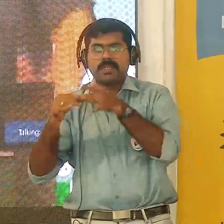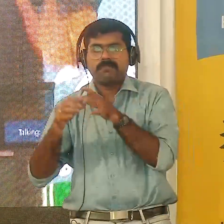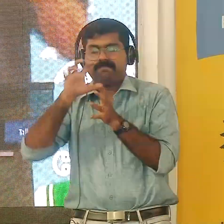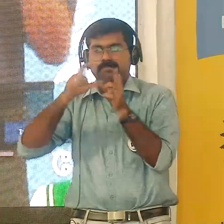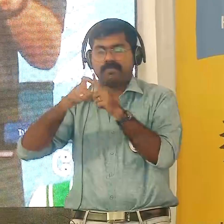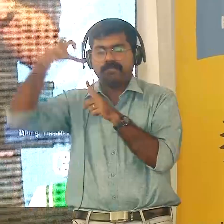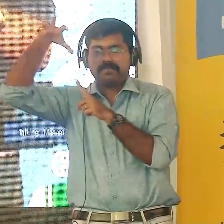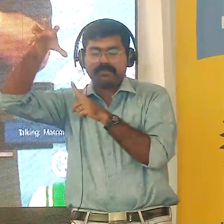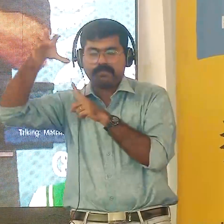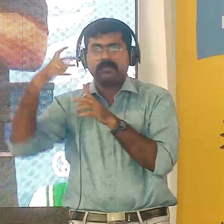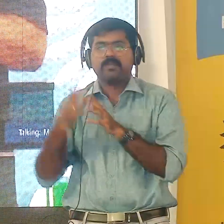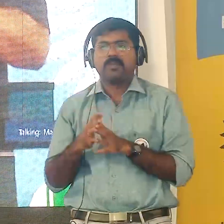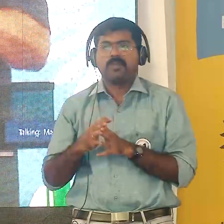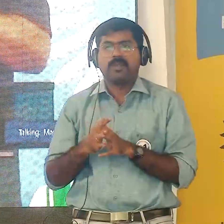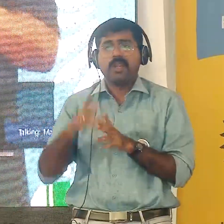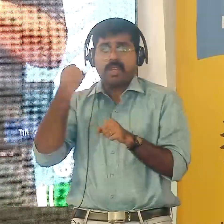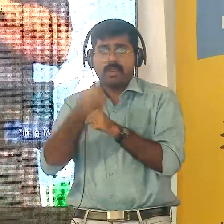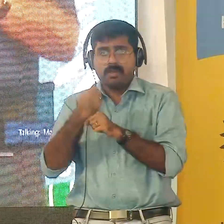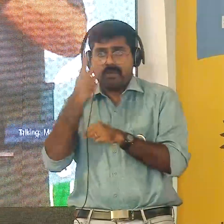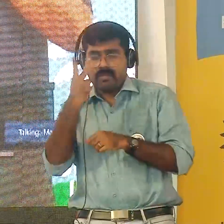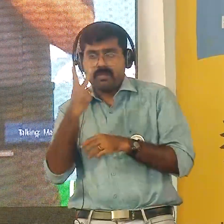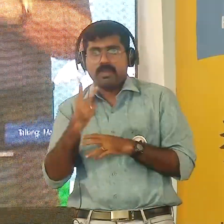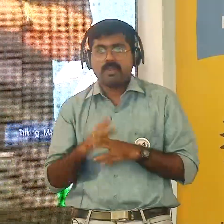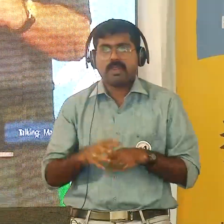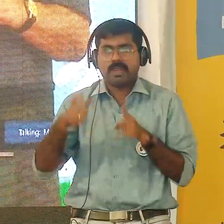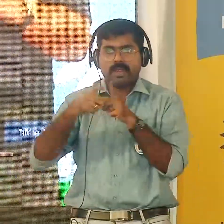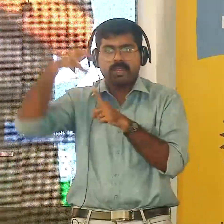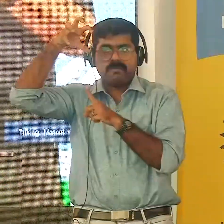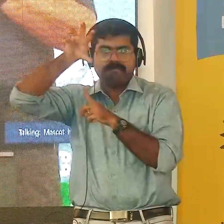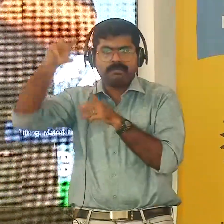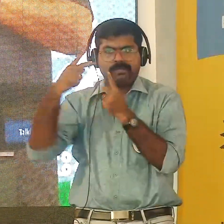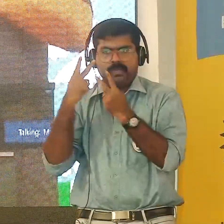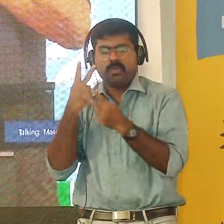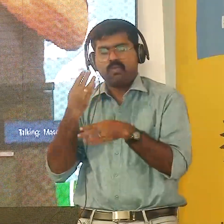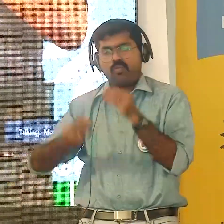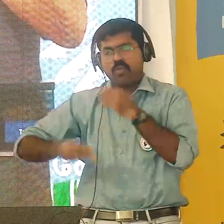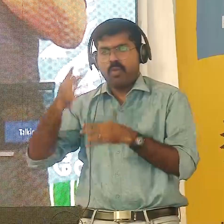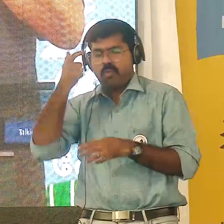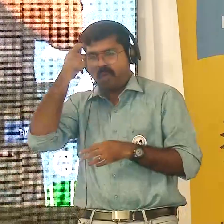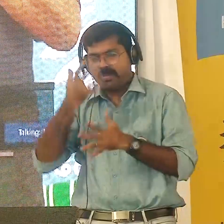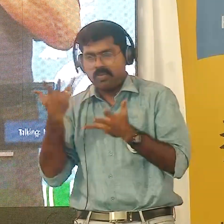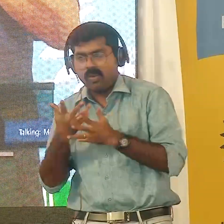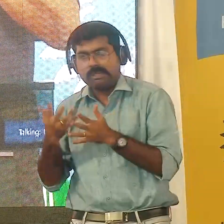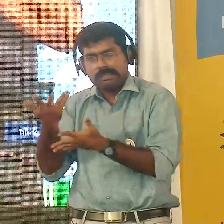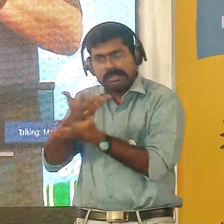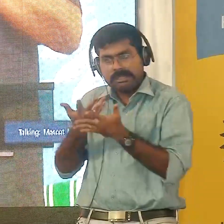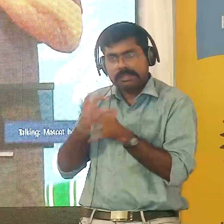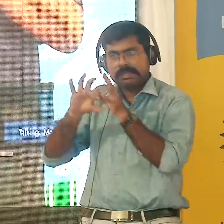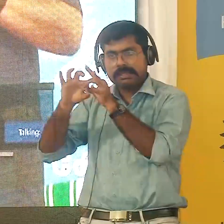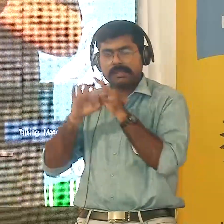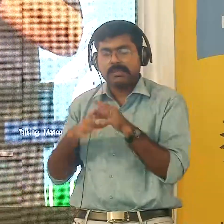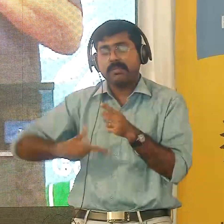is, the government will look at district specific issues and paths